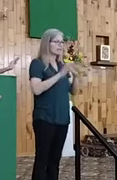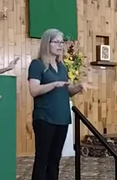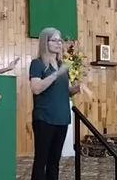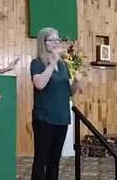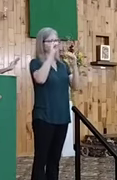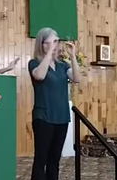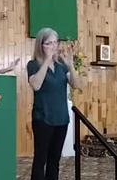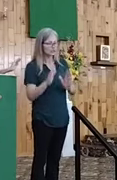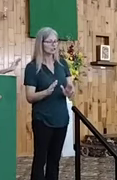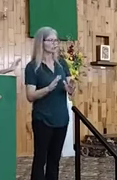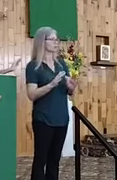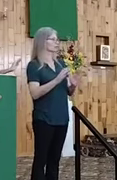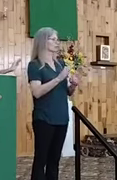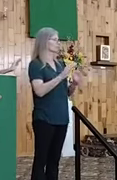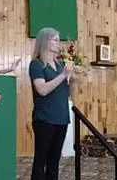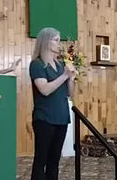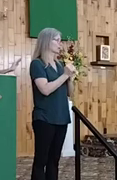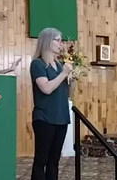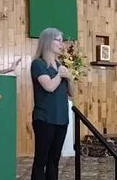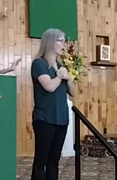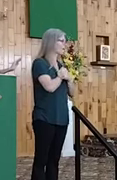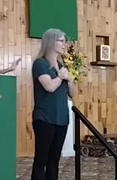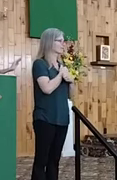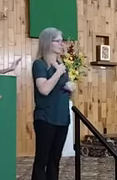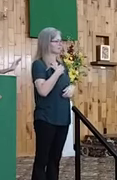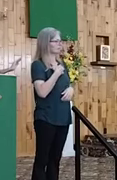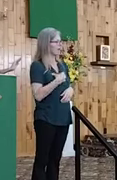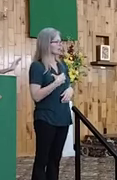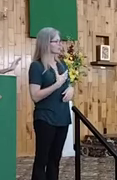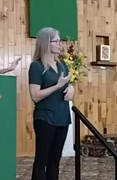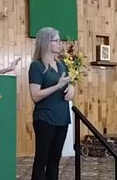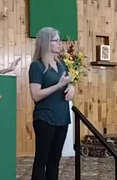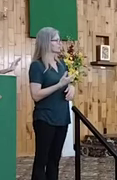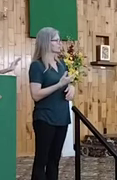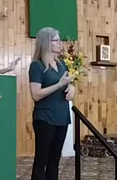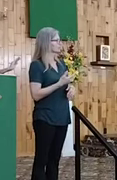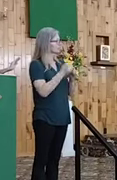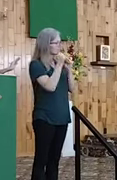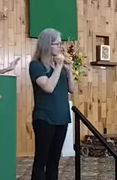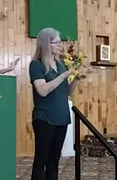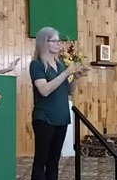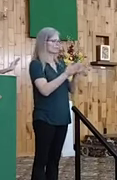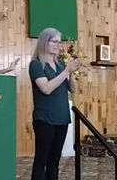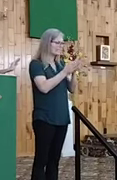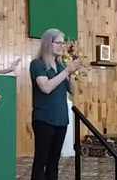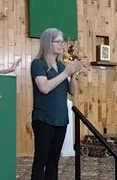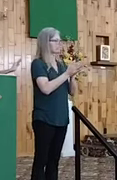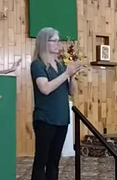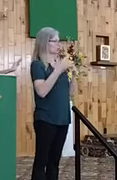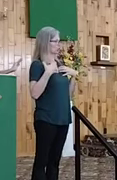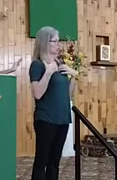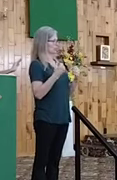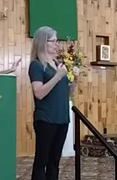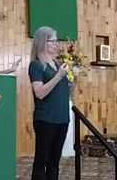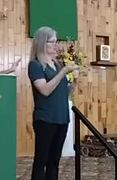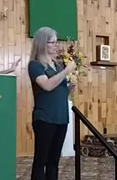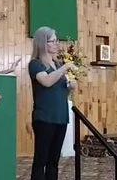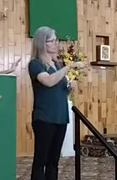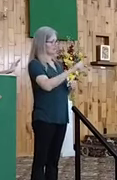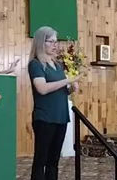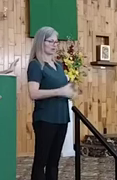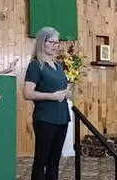teachers with love and passion. Bless them with zeal and courage. May they, by their lives